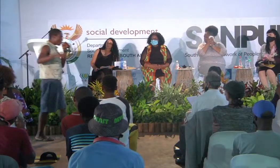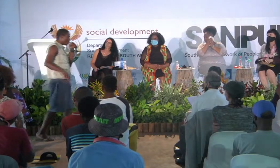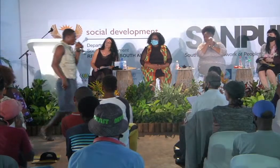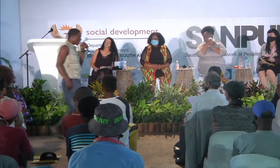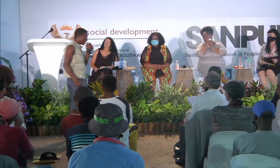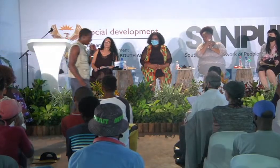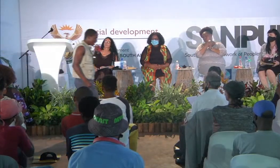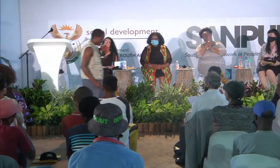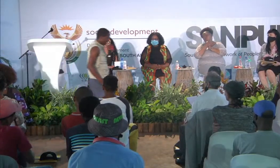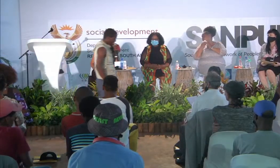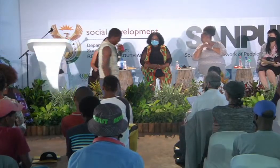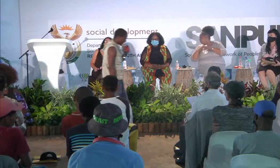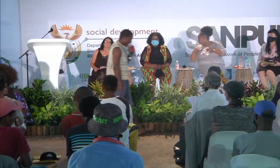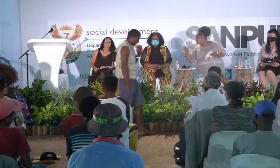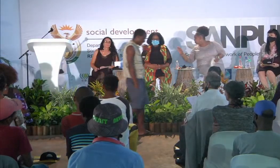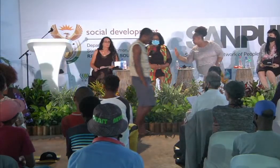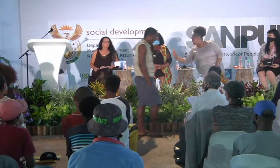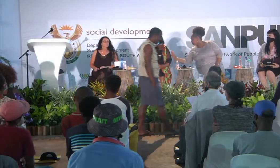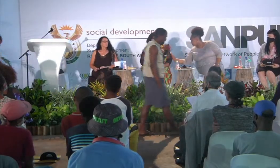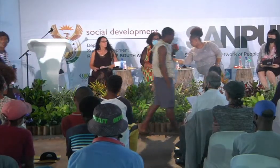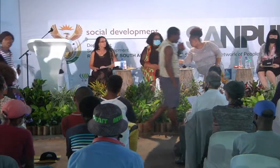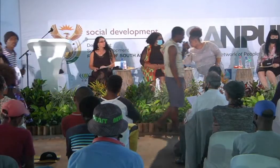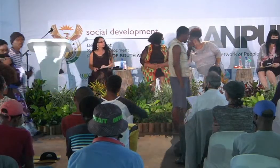shunwami we.